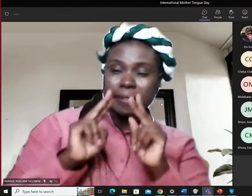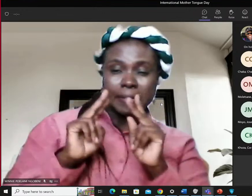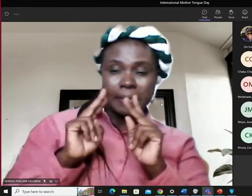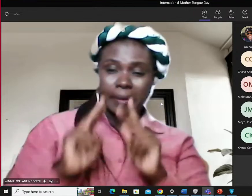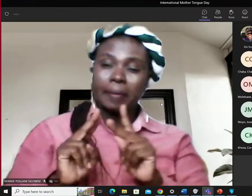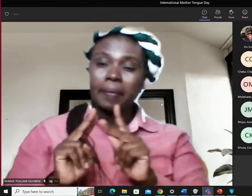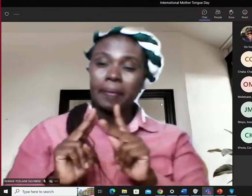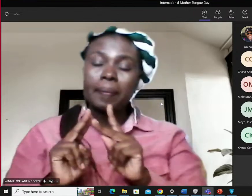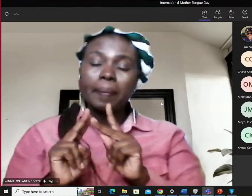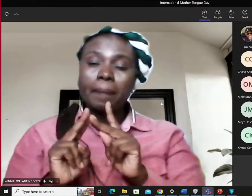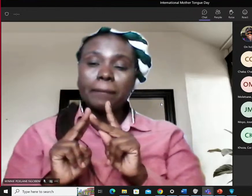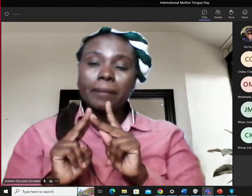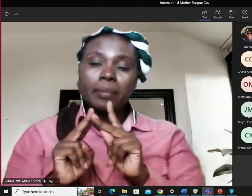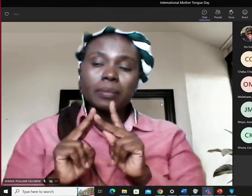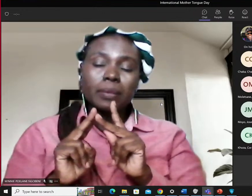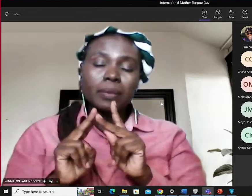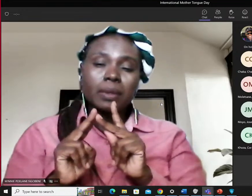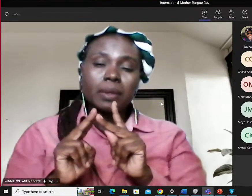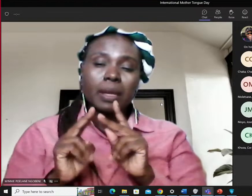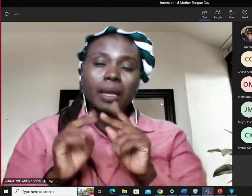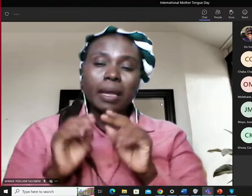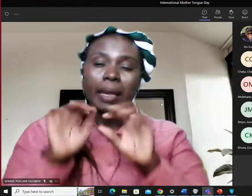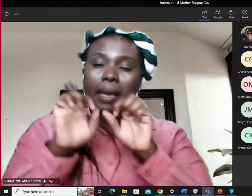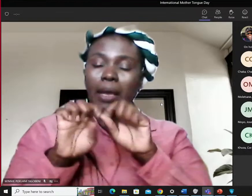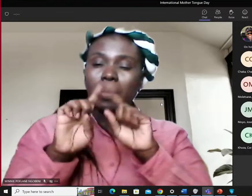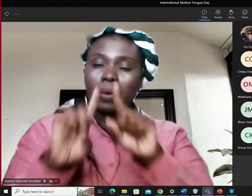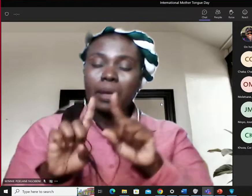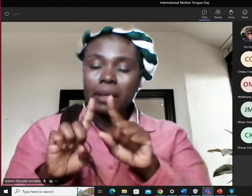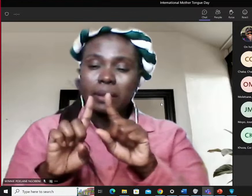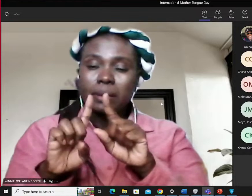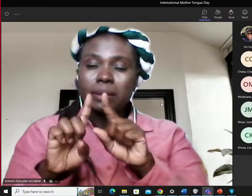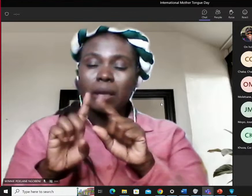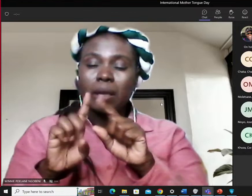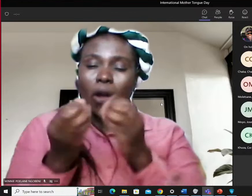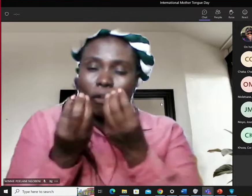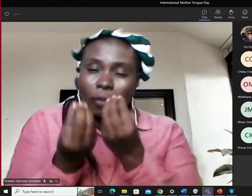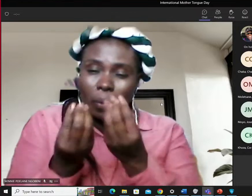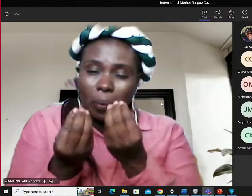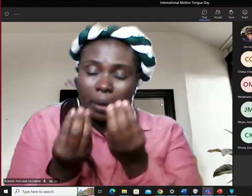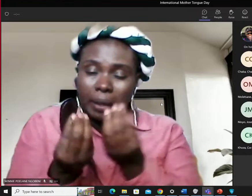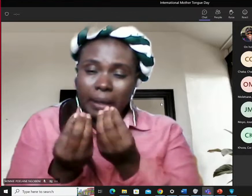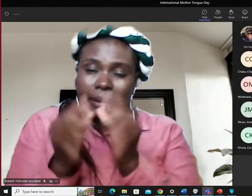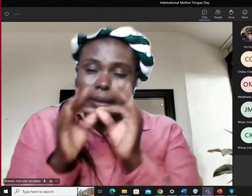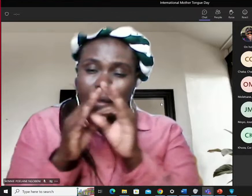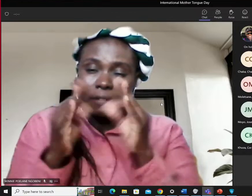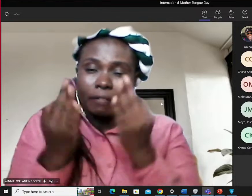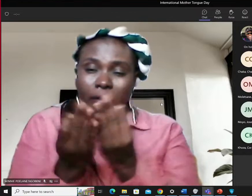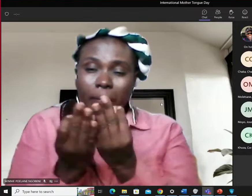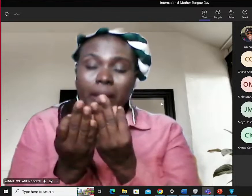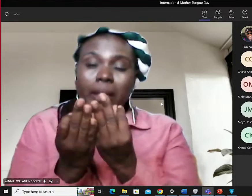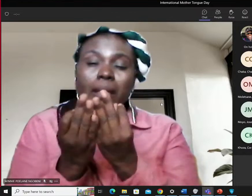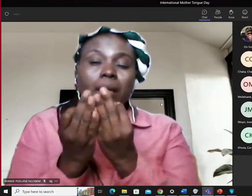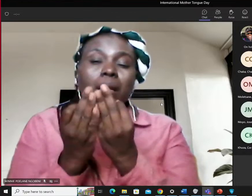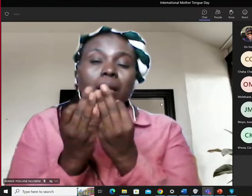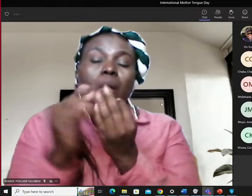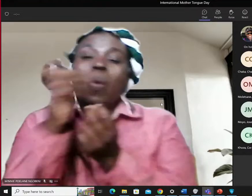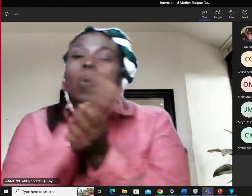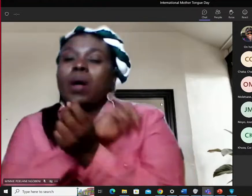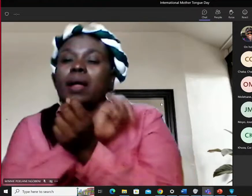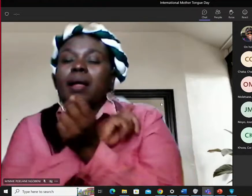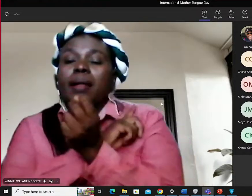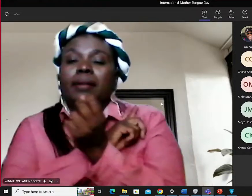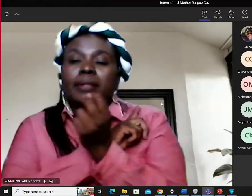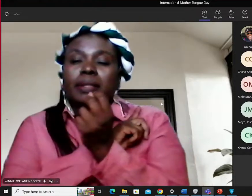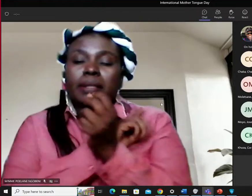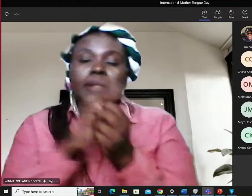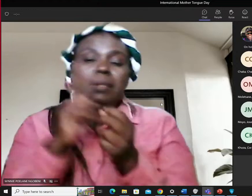an indication of weakness in the family. Because of this viewpoint, deaf children were